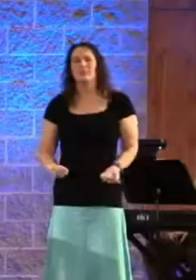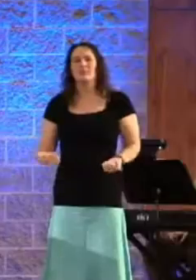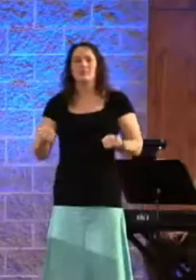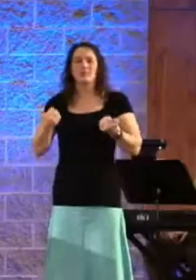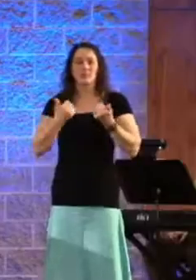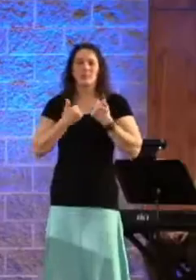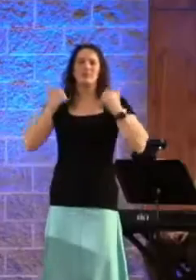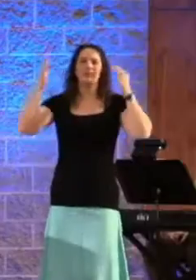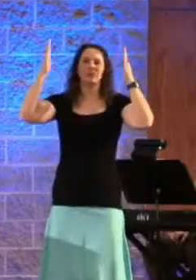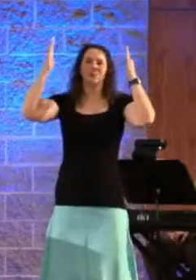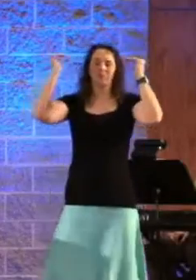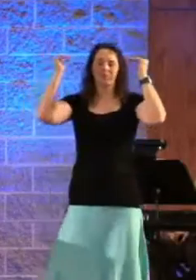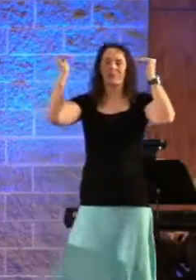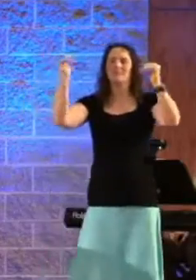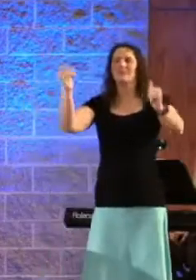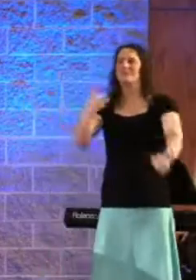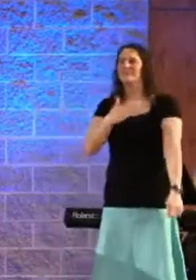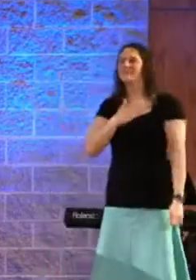hope.